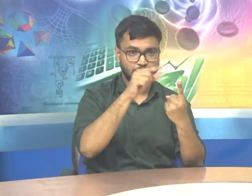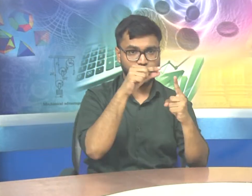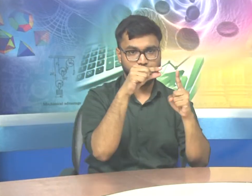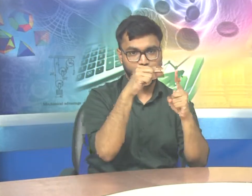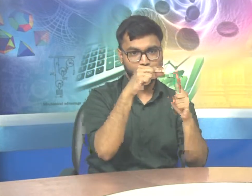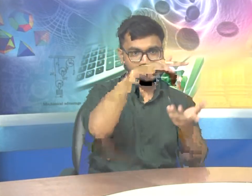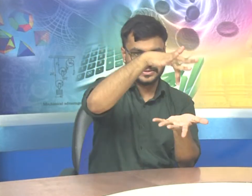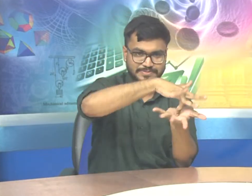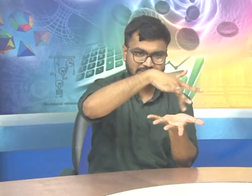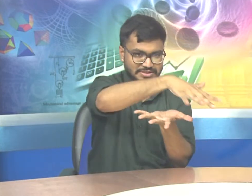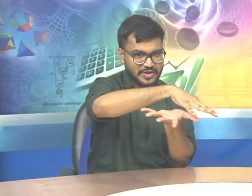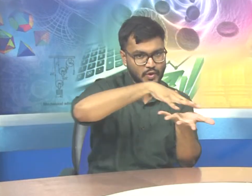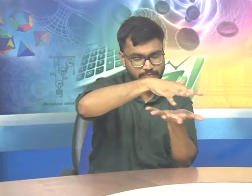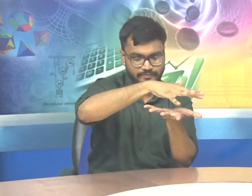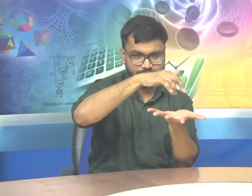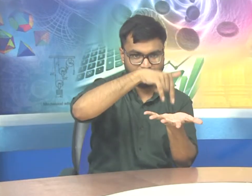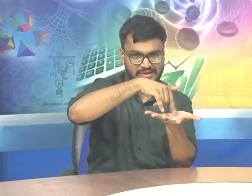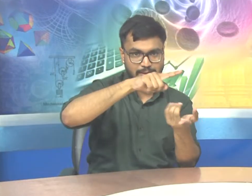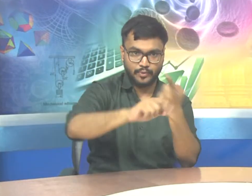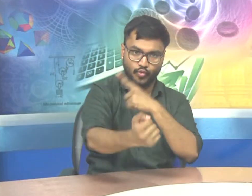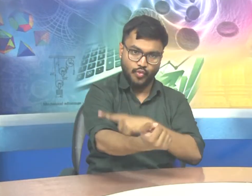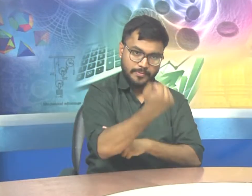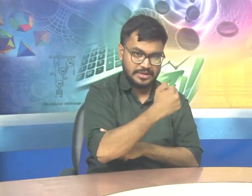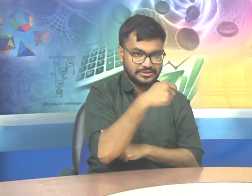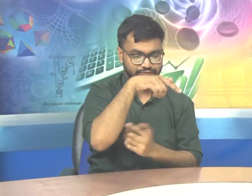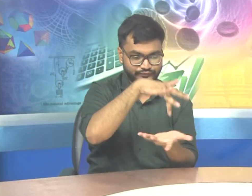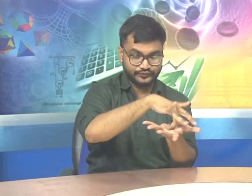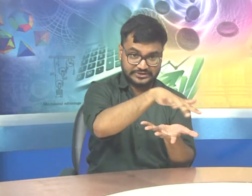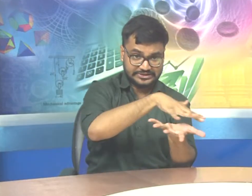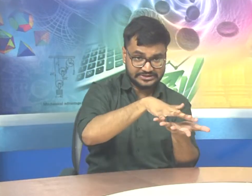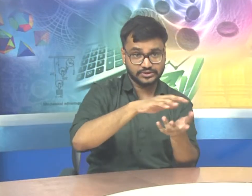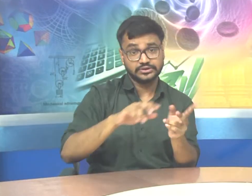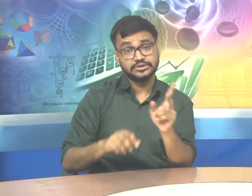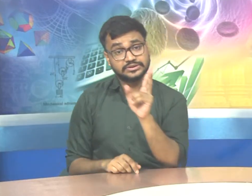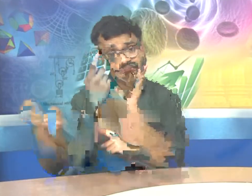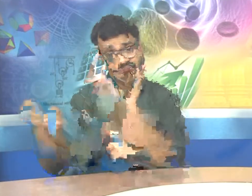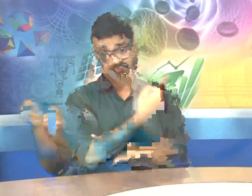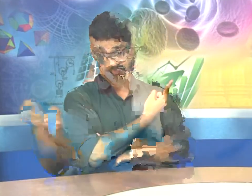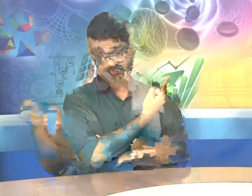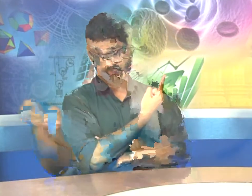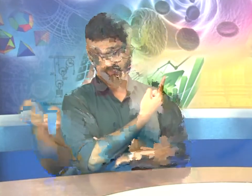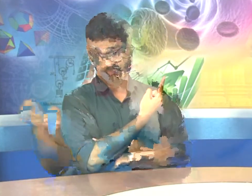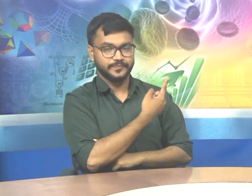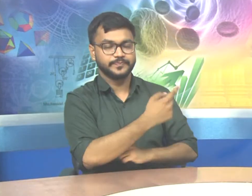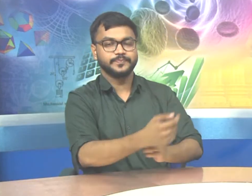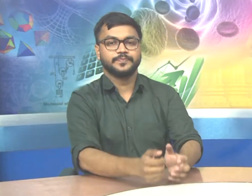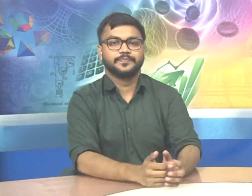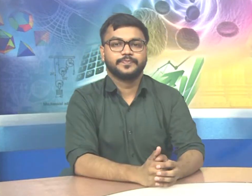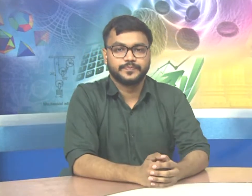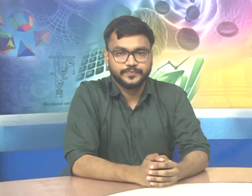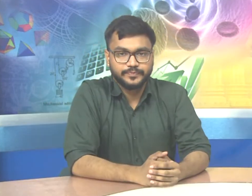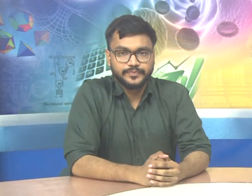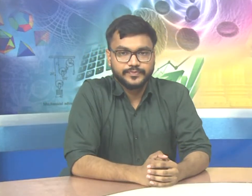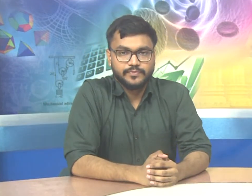It has two types. First is position. Motion, we can call it kinetic energy.